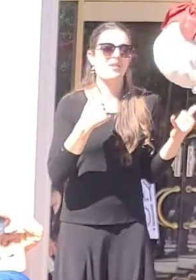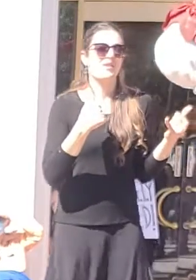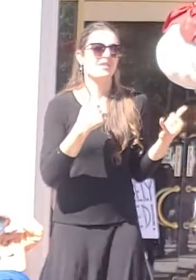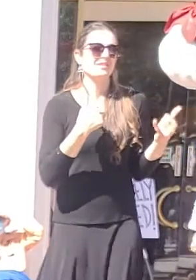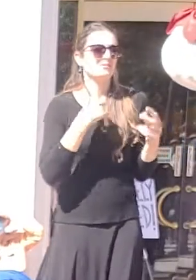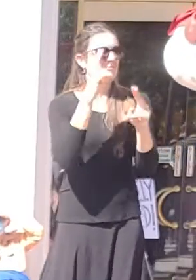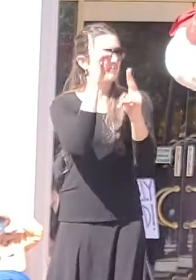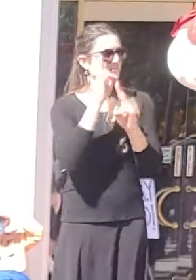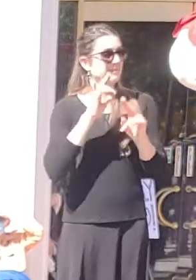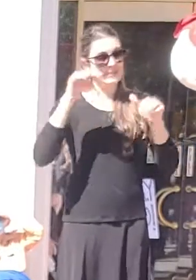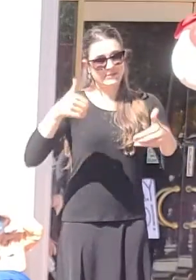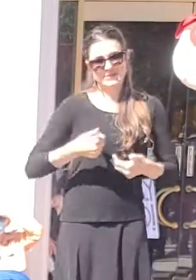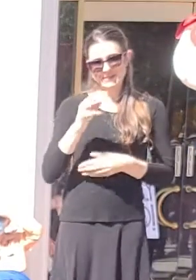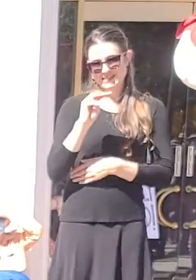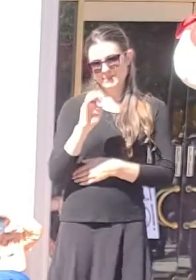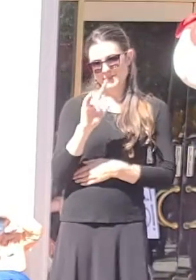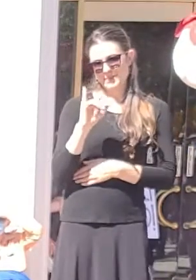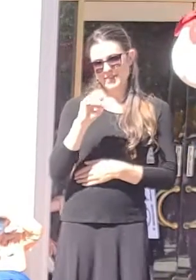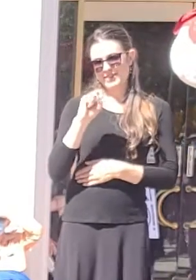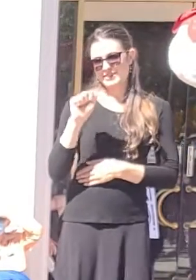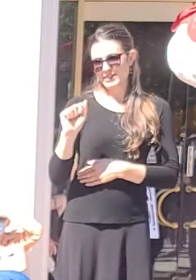Introducing Melisa Rose, who is